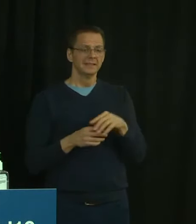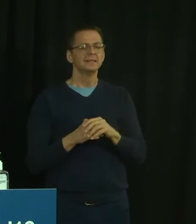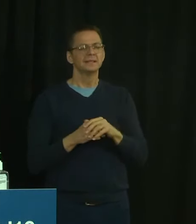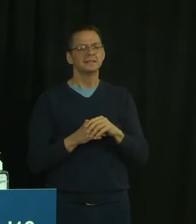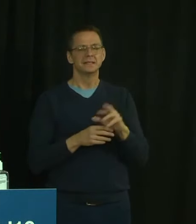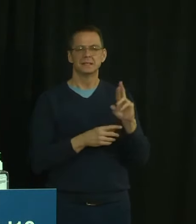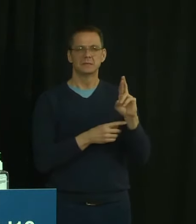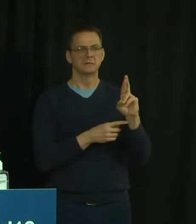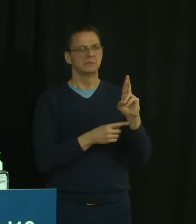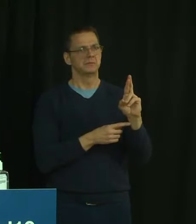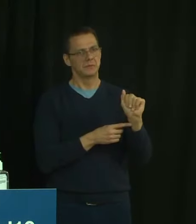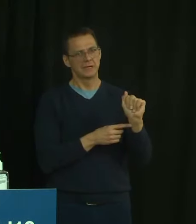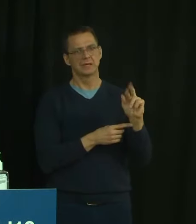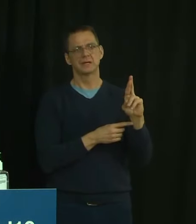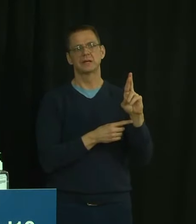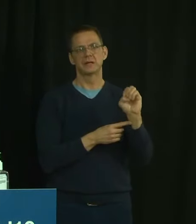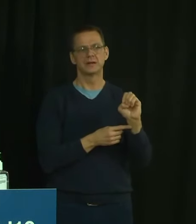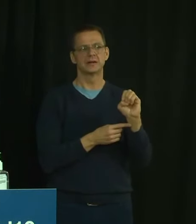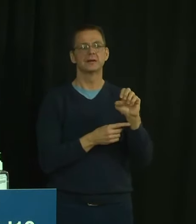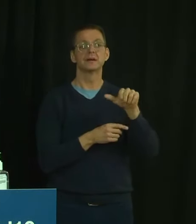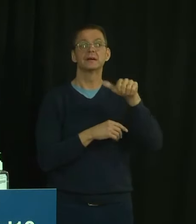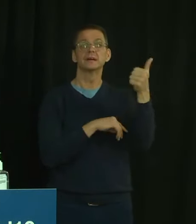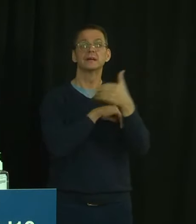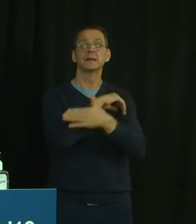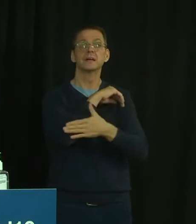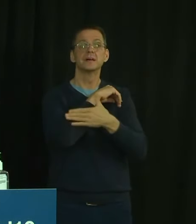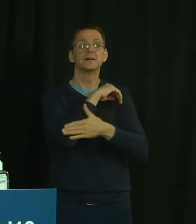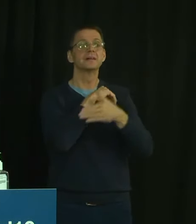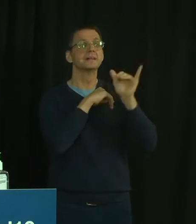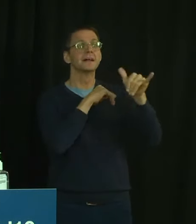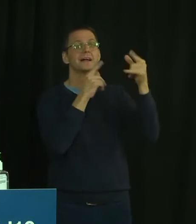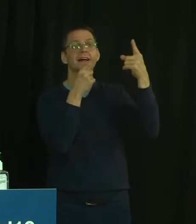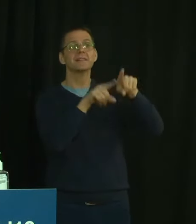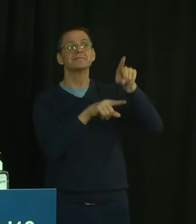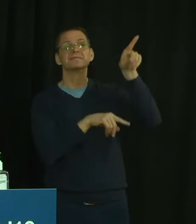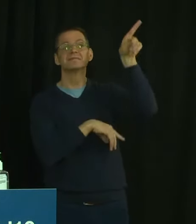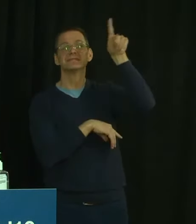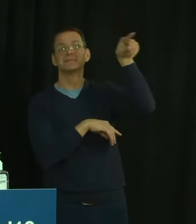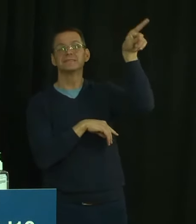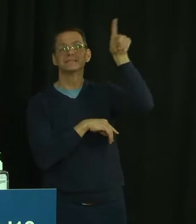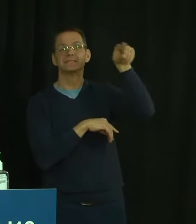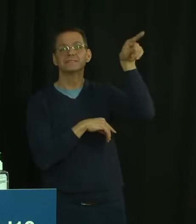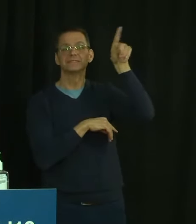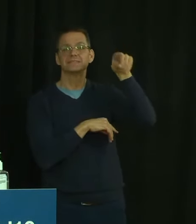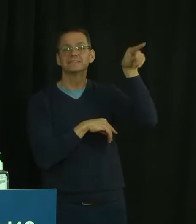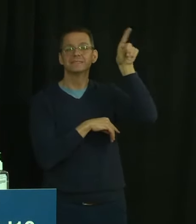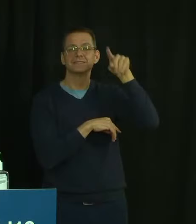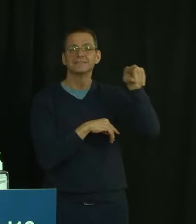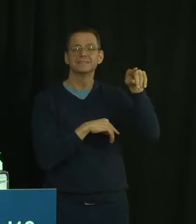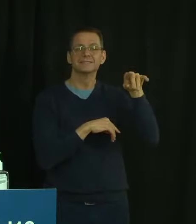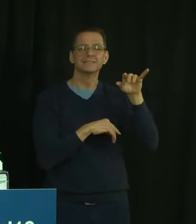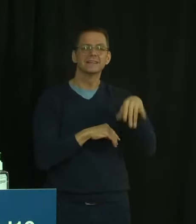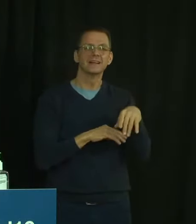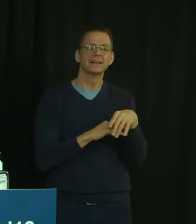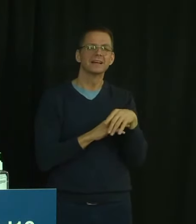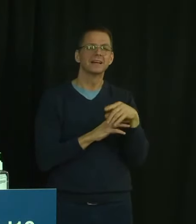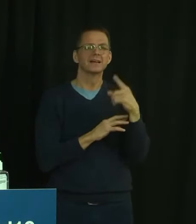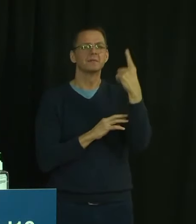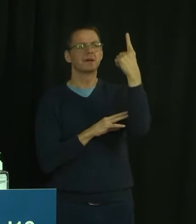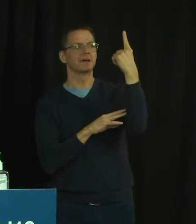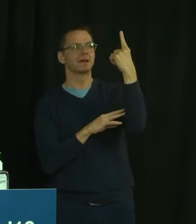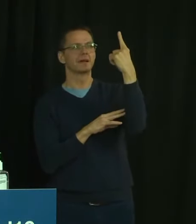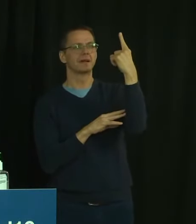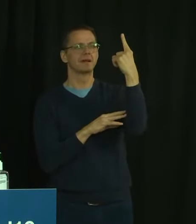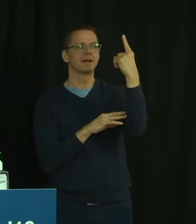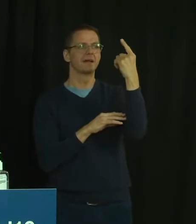countries that have seen this event happen, it ranges from 1 in about 25,000 doses given in Norway